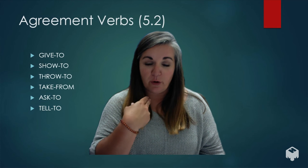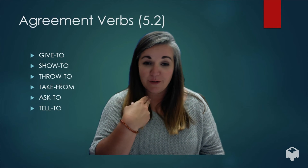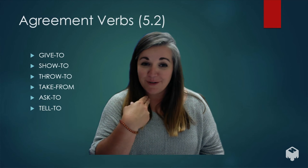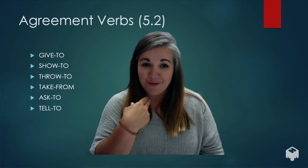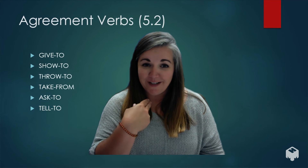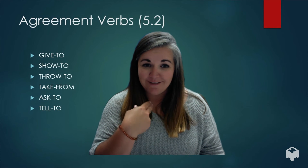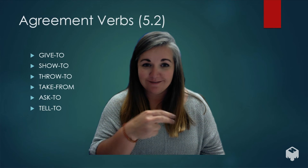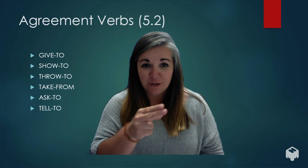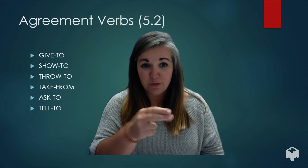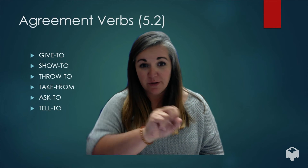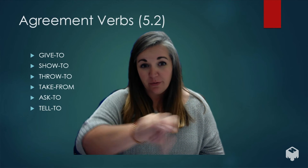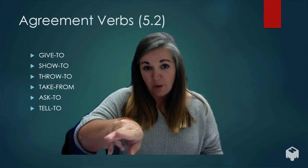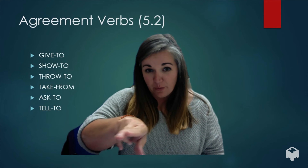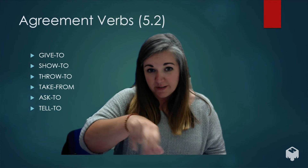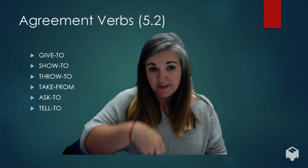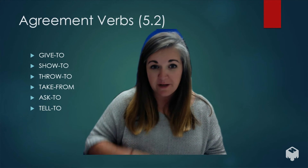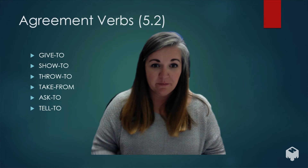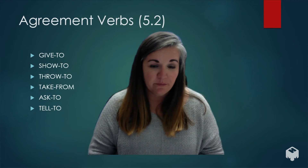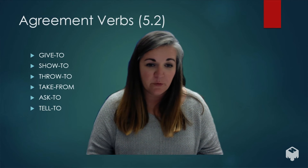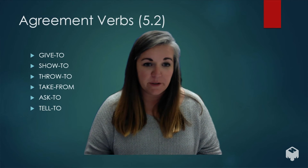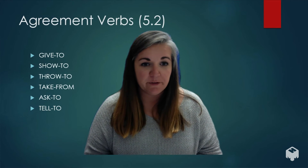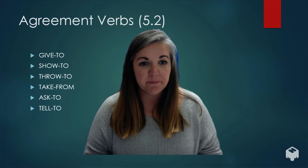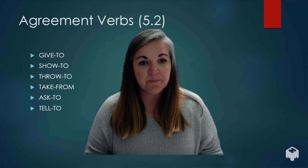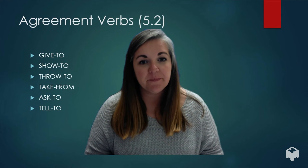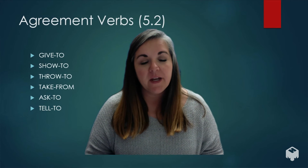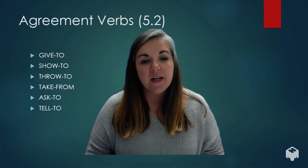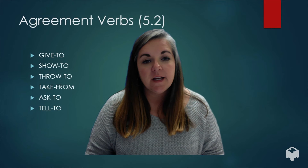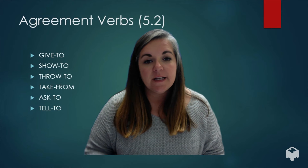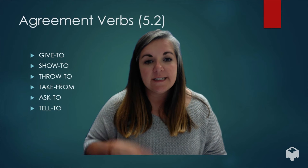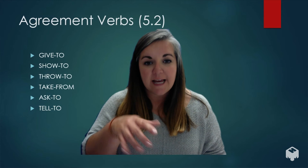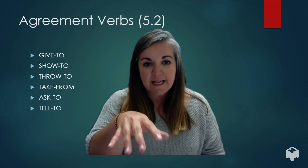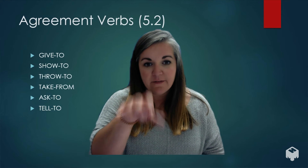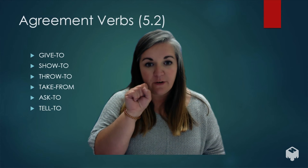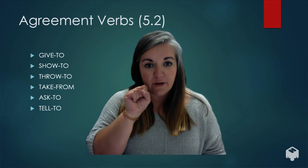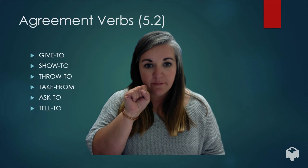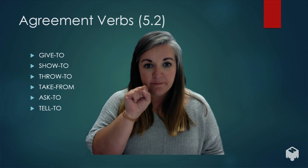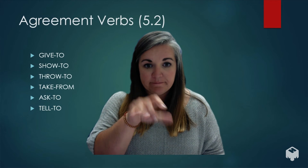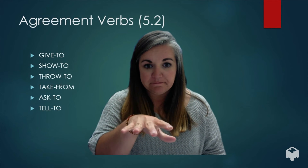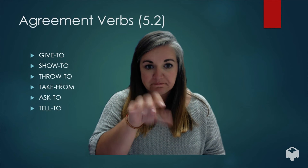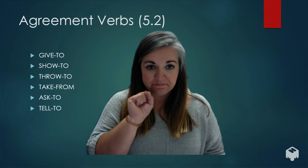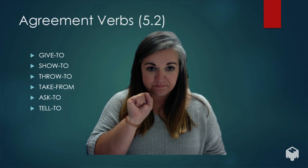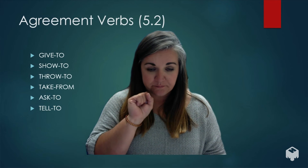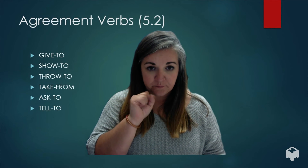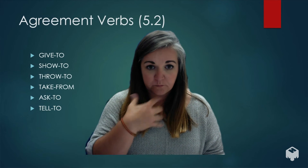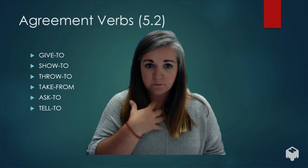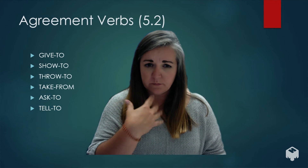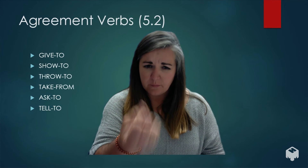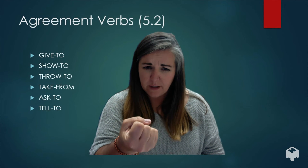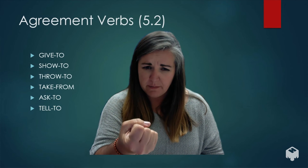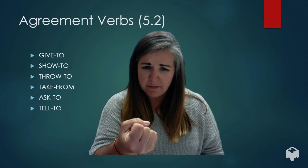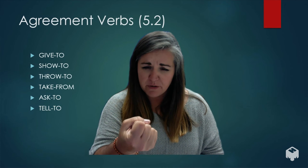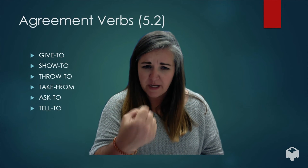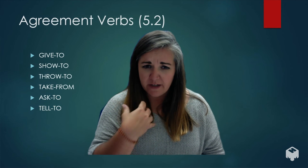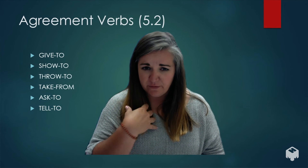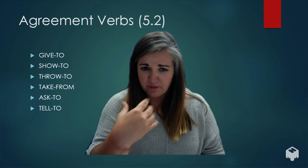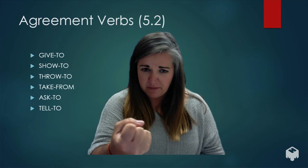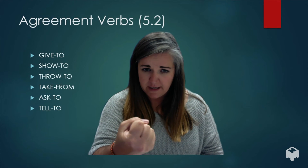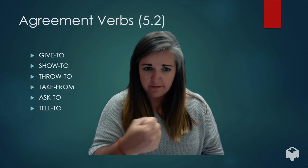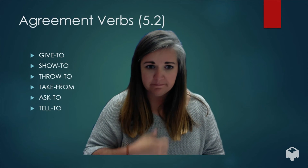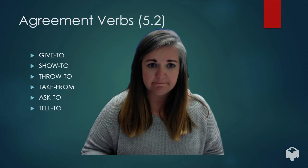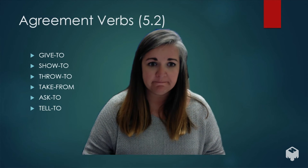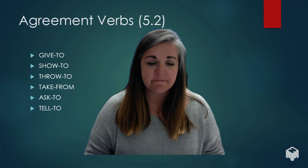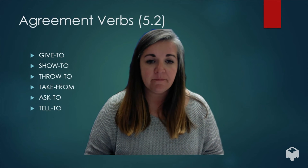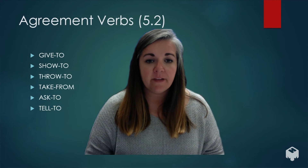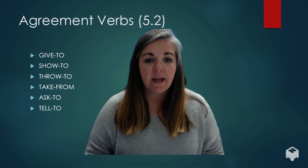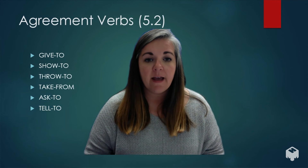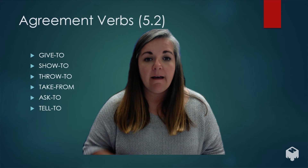you, throw it to me. You can throw it to them, whatever. Take from, and maybe you take from